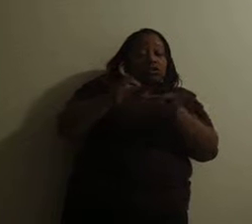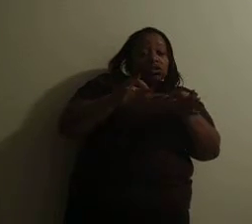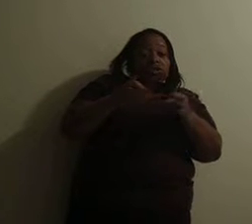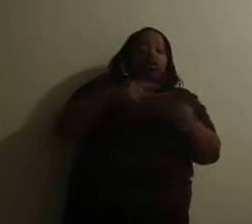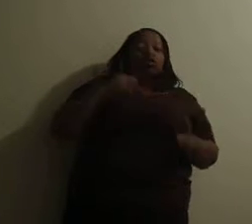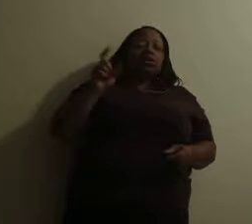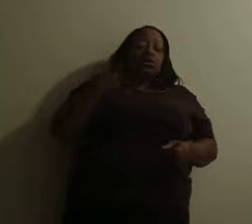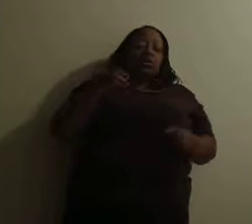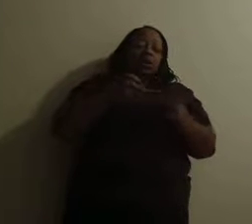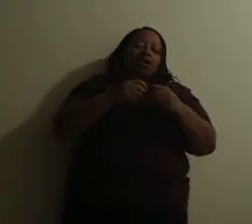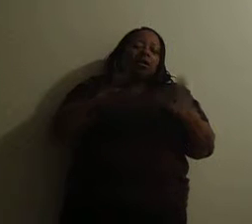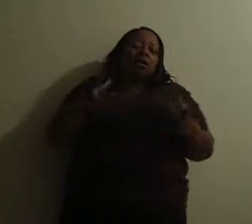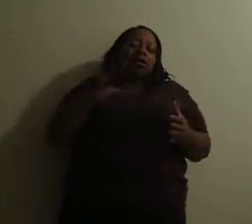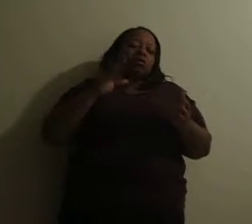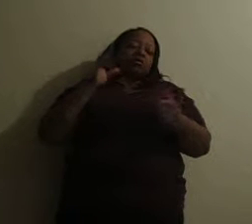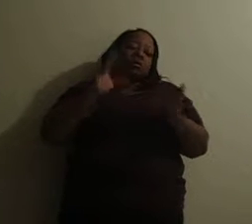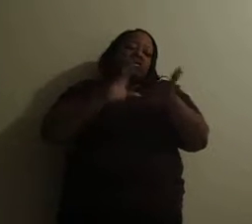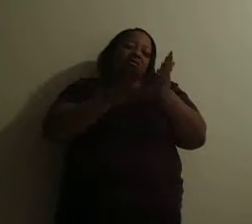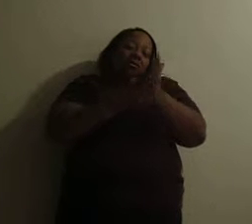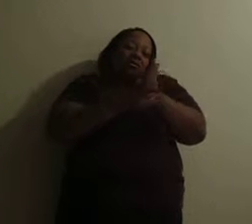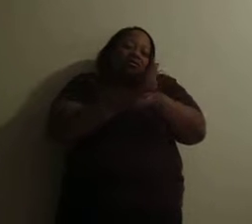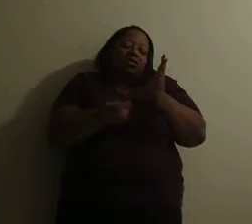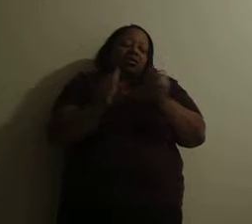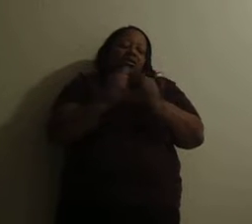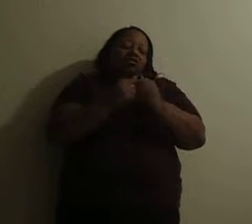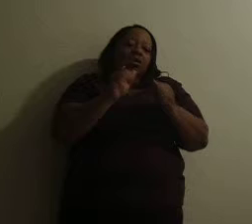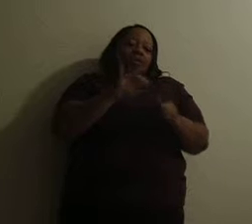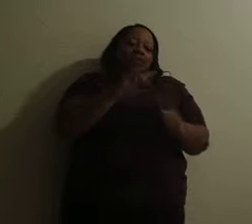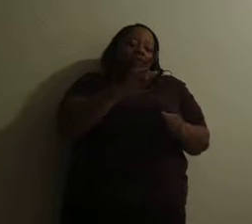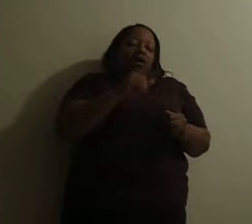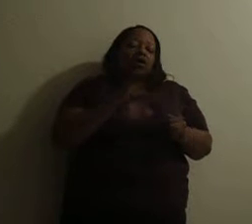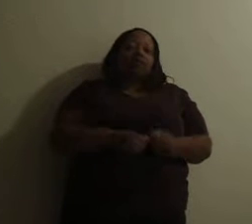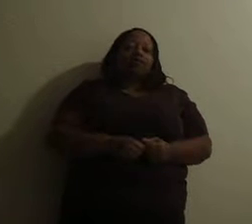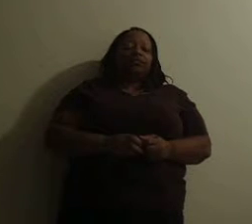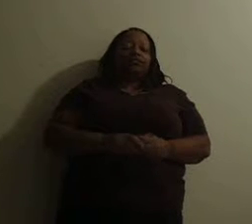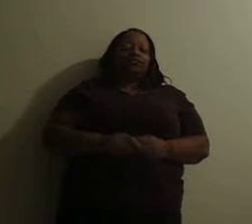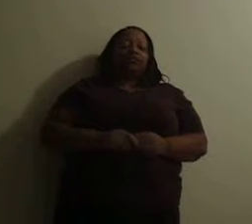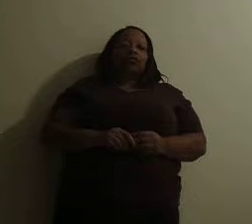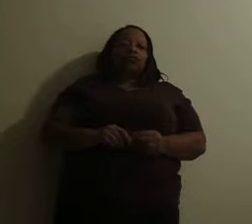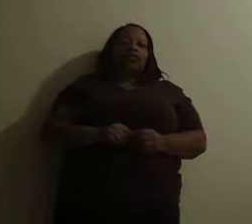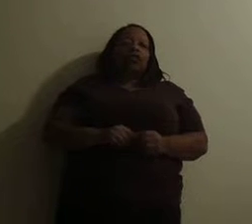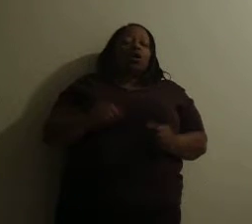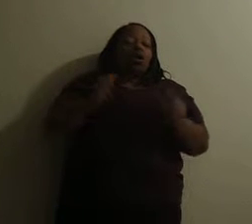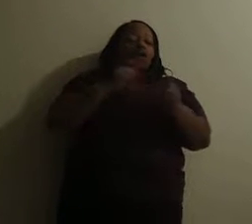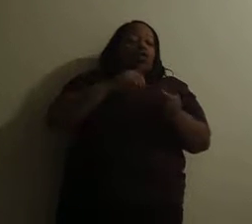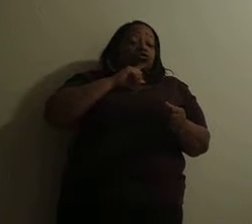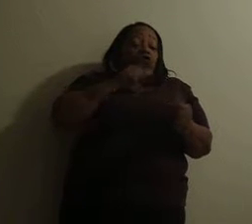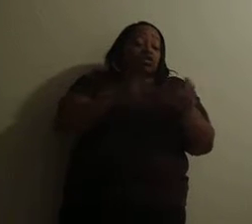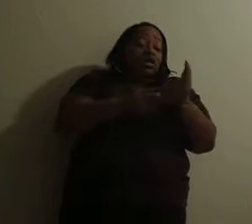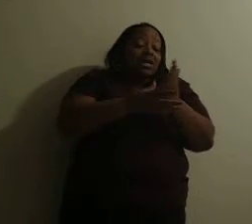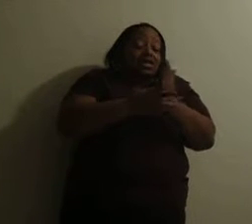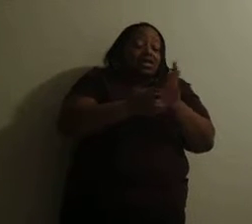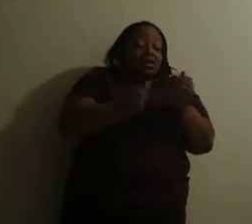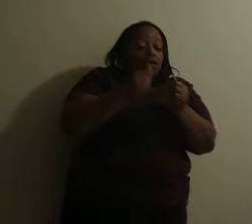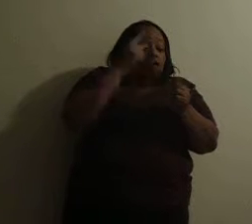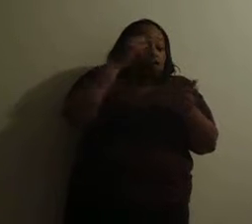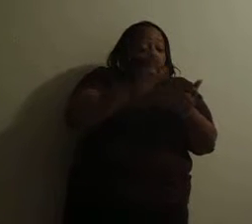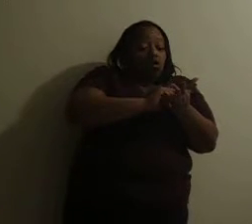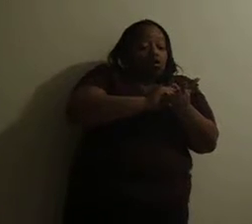mean, we're teaching students how to find and write main idea statements, and there's the activity that kind of